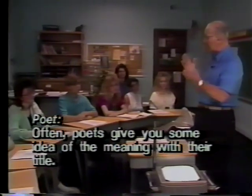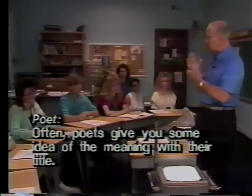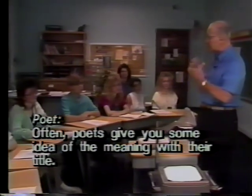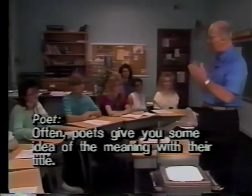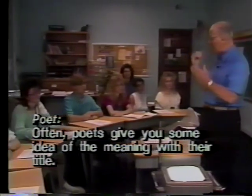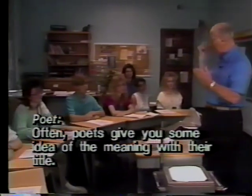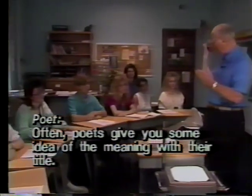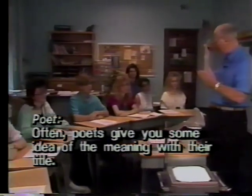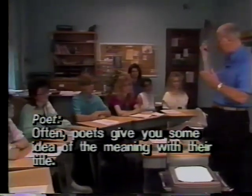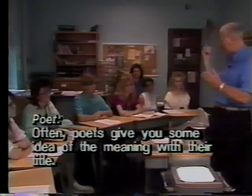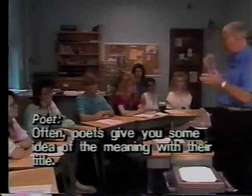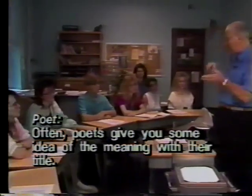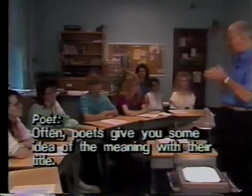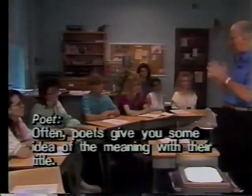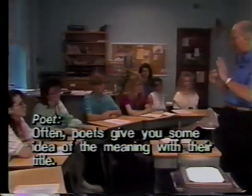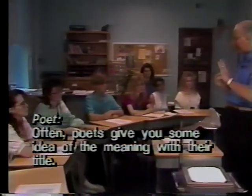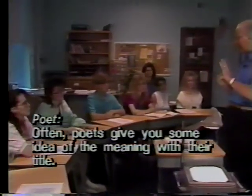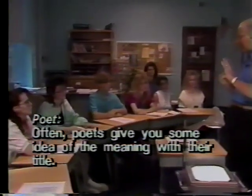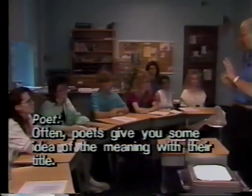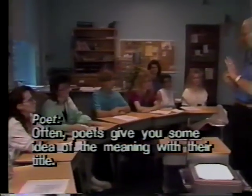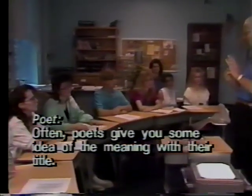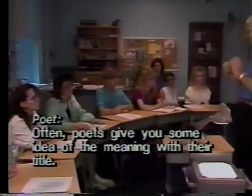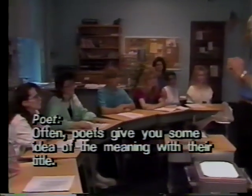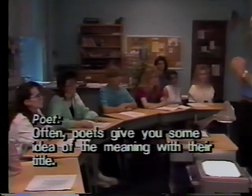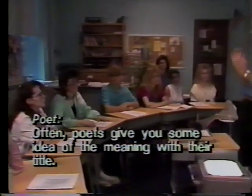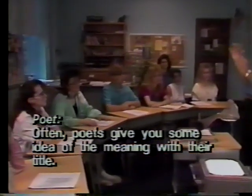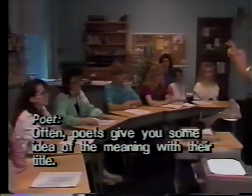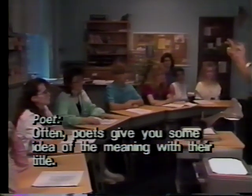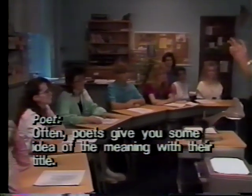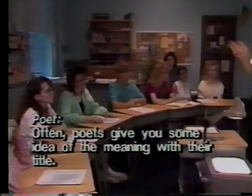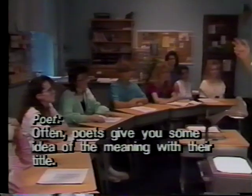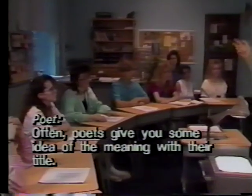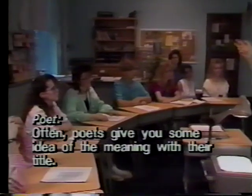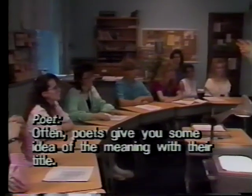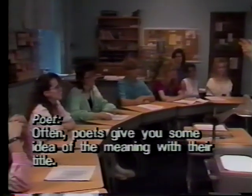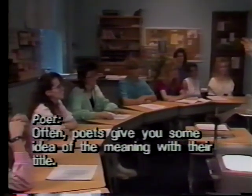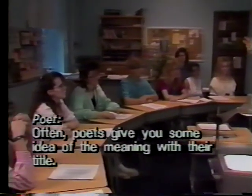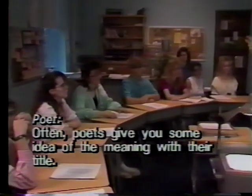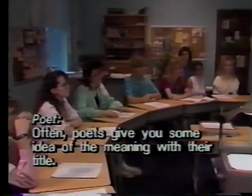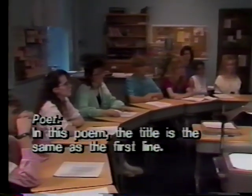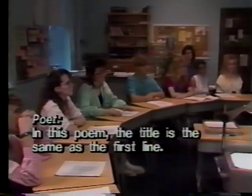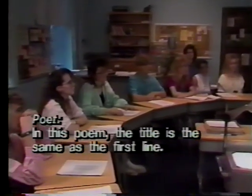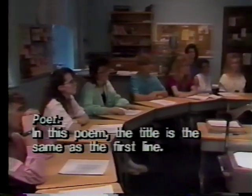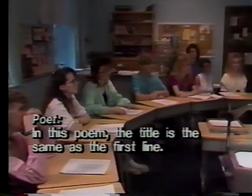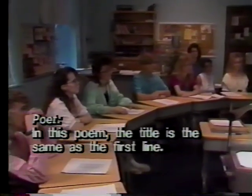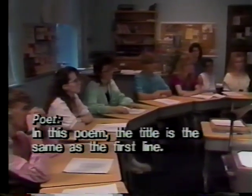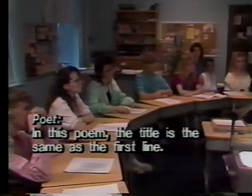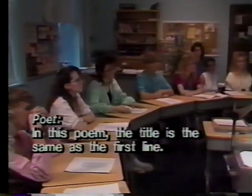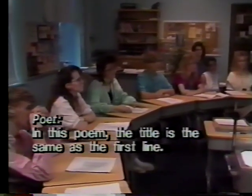you some idea of the meaning with their title. In this